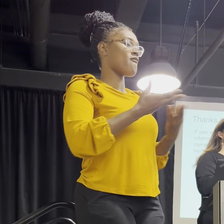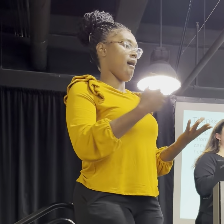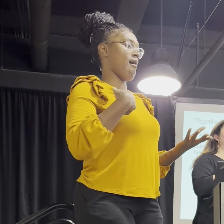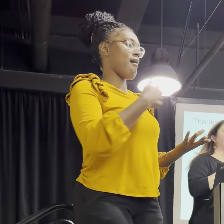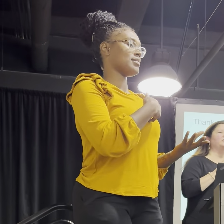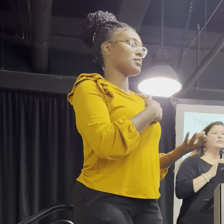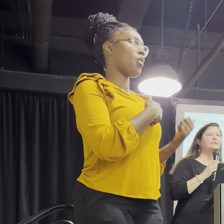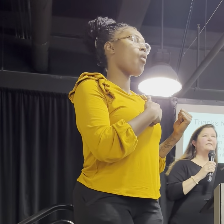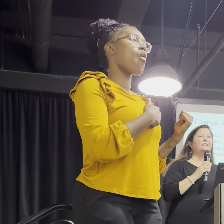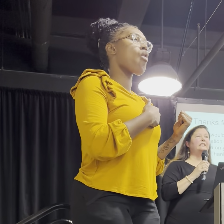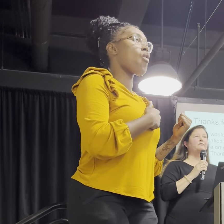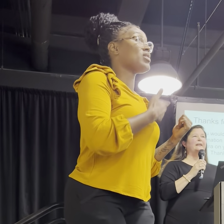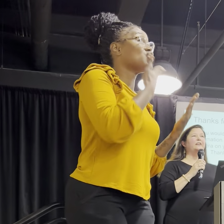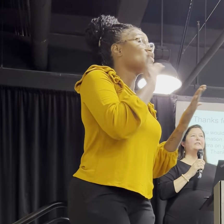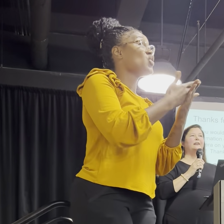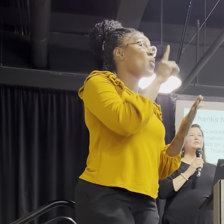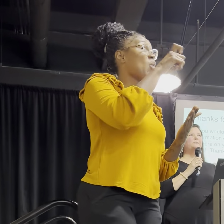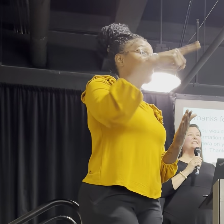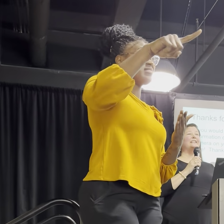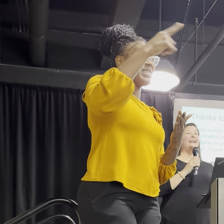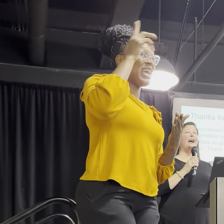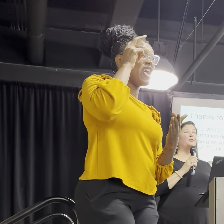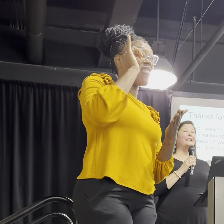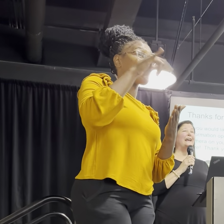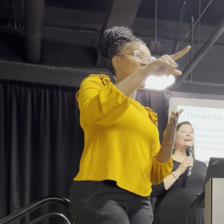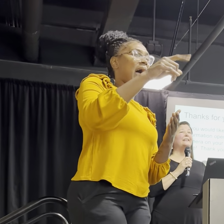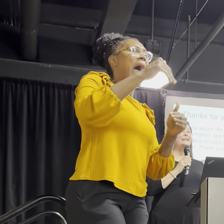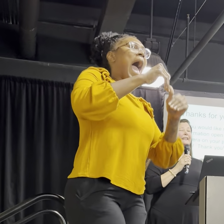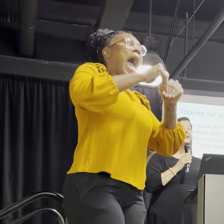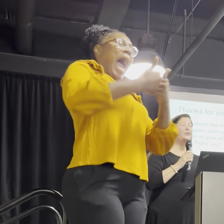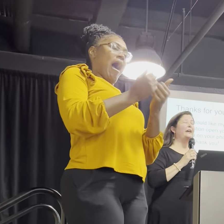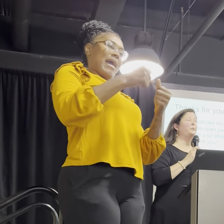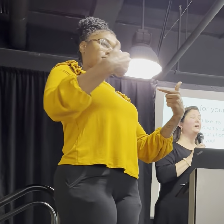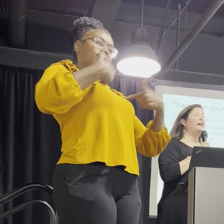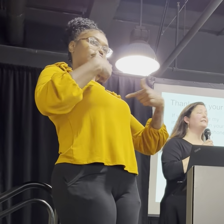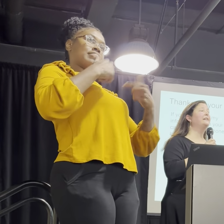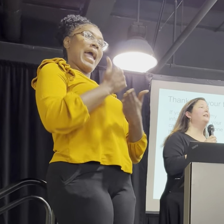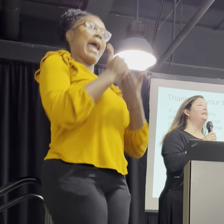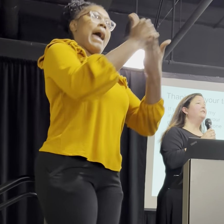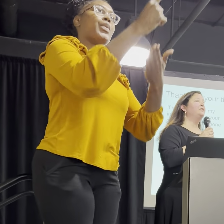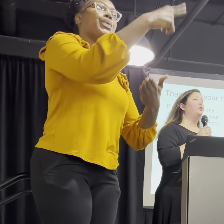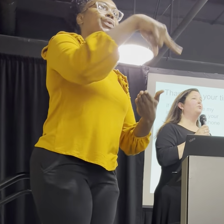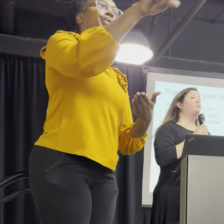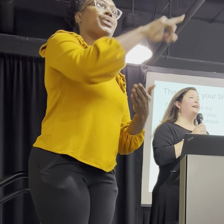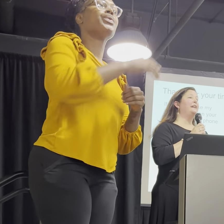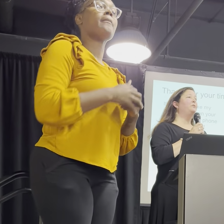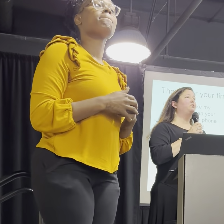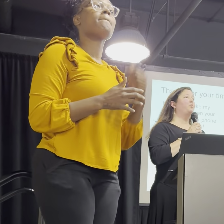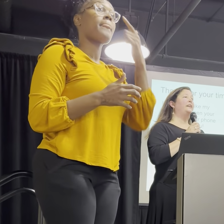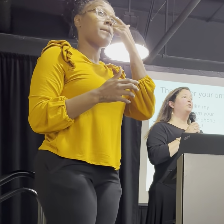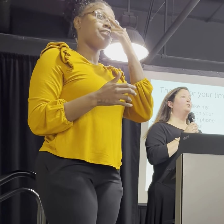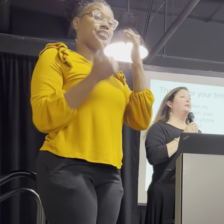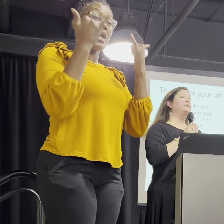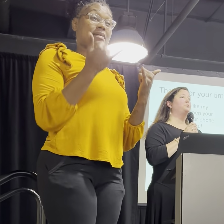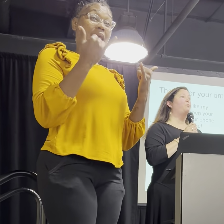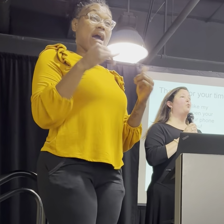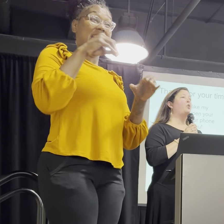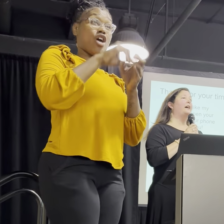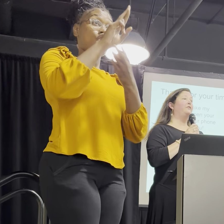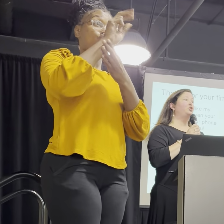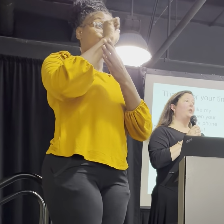Okay, that's a great question, Stephanie. Everybody hear that? Just basically, how can I get out there to help you guys? So right now in Real,